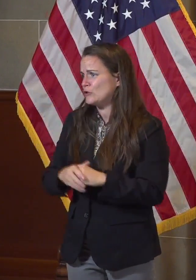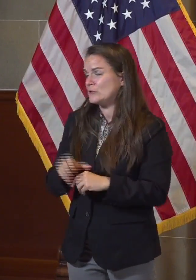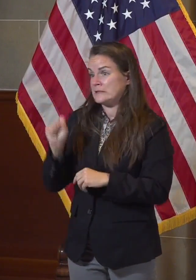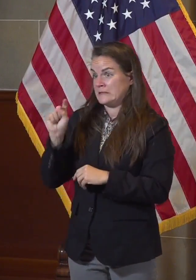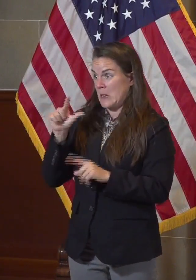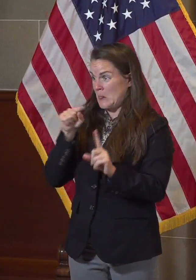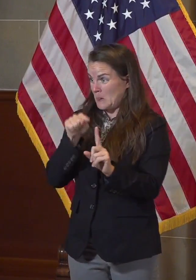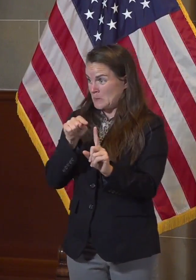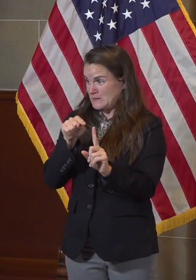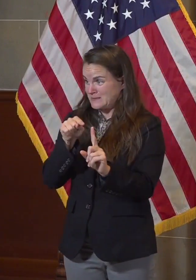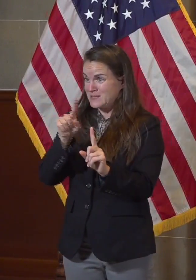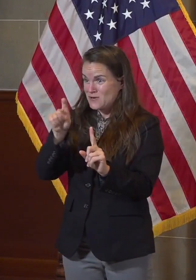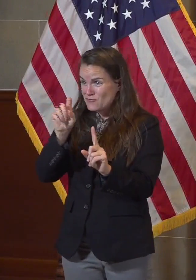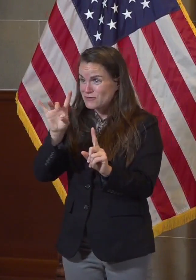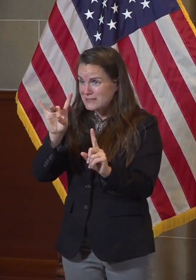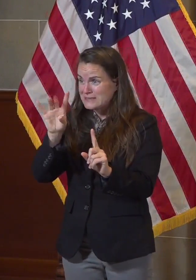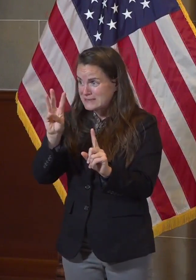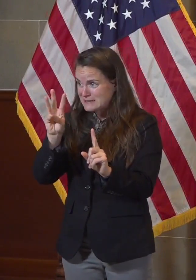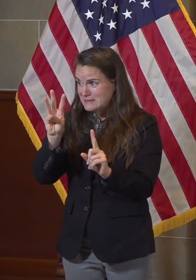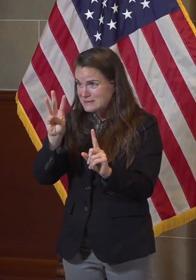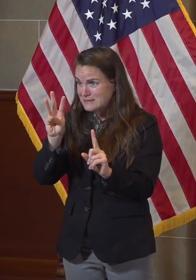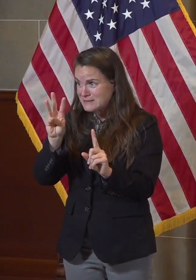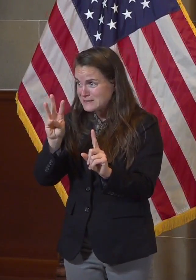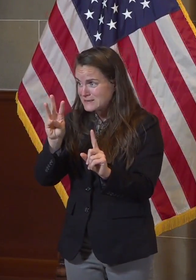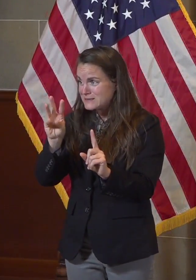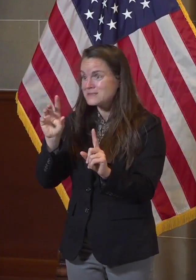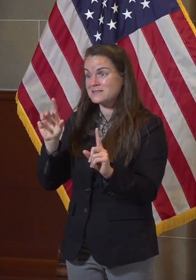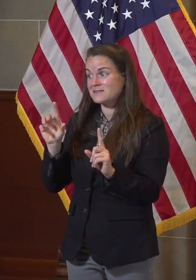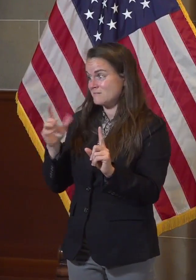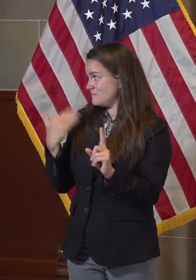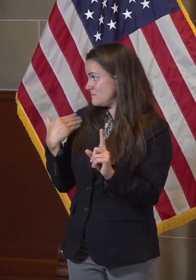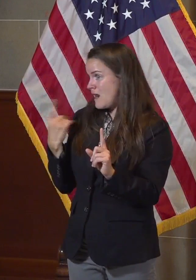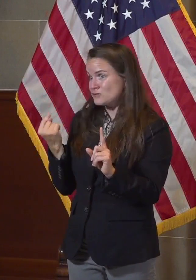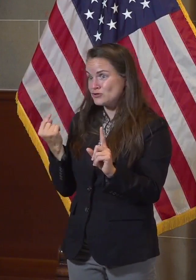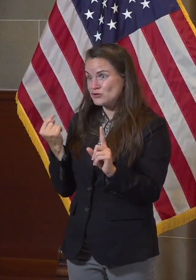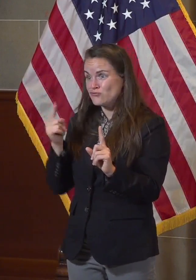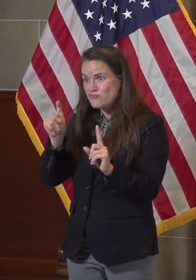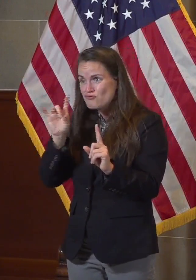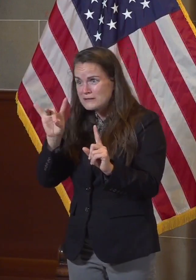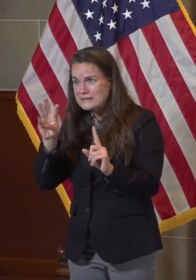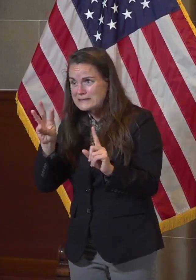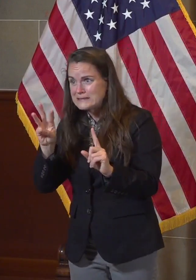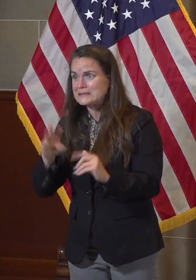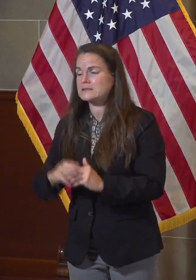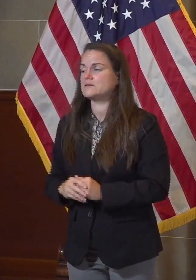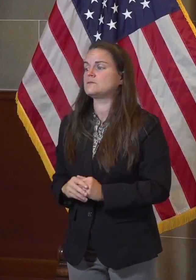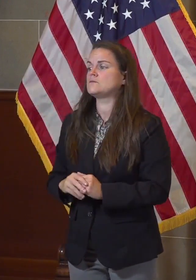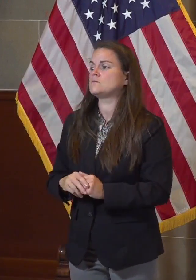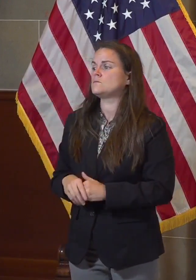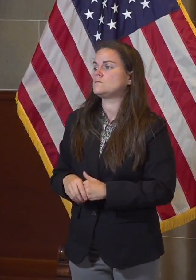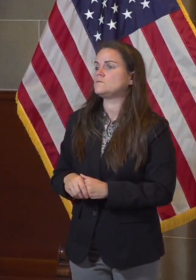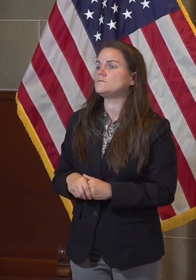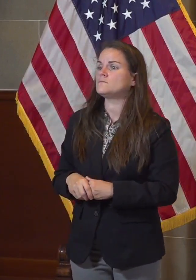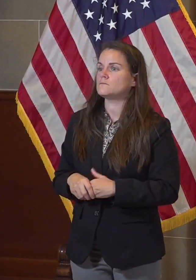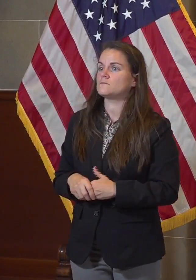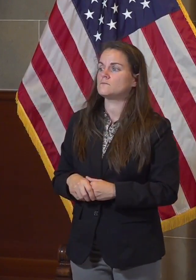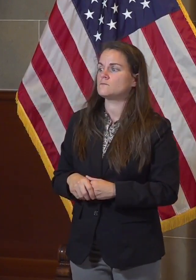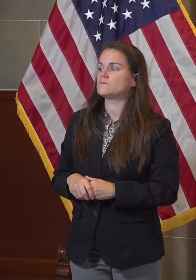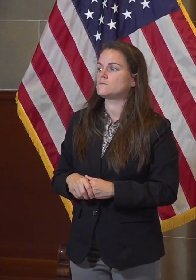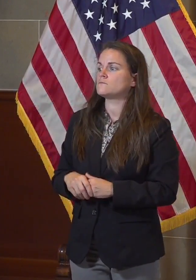186 homicides in 2018. In 2019, there were